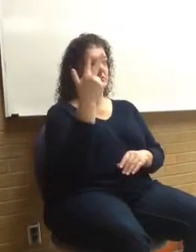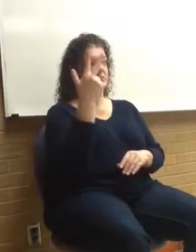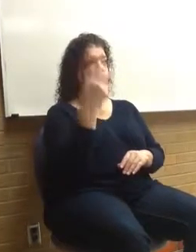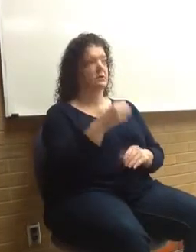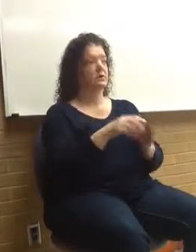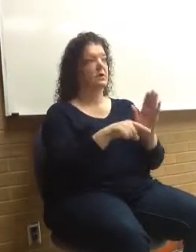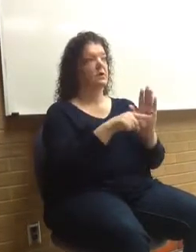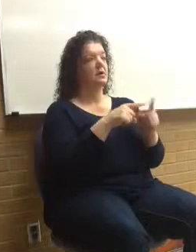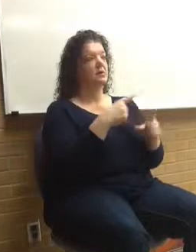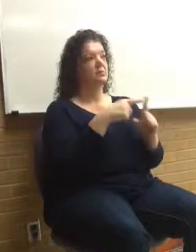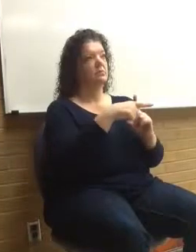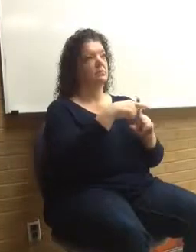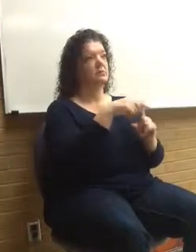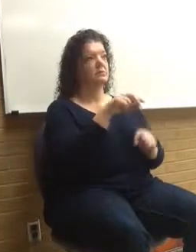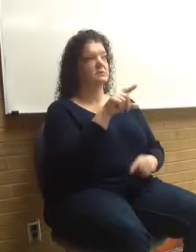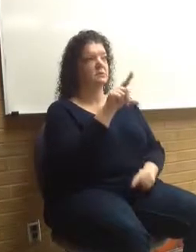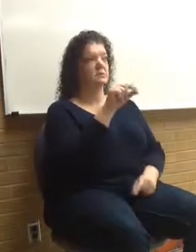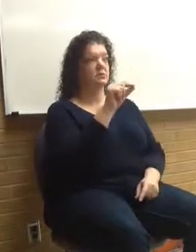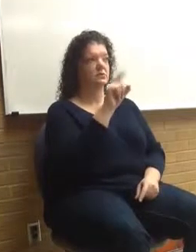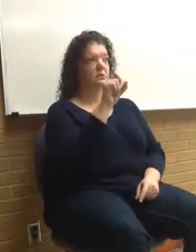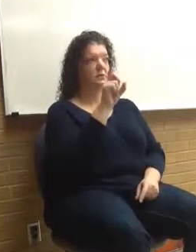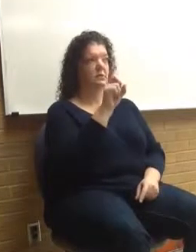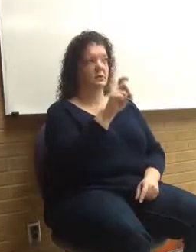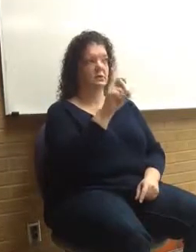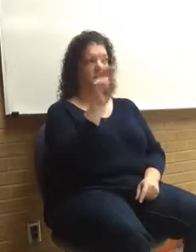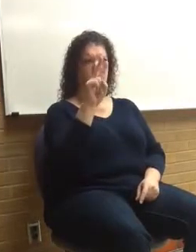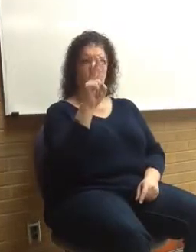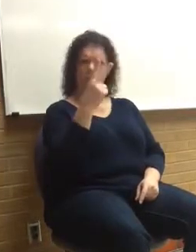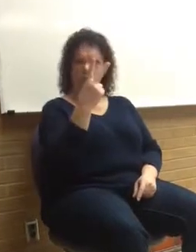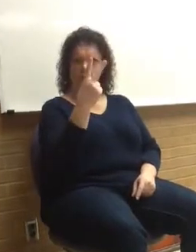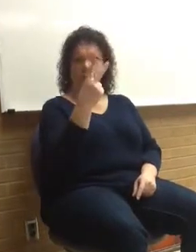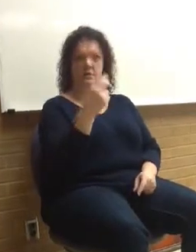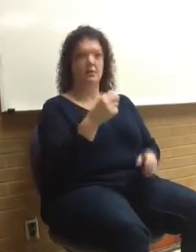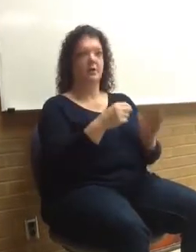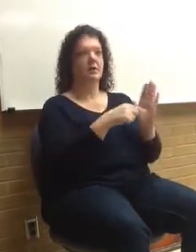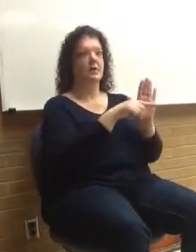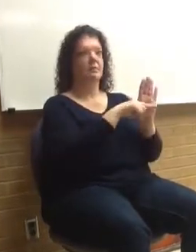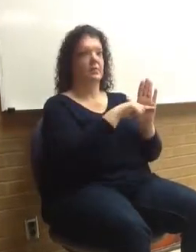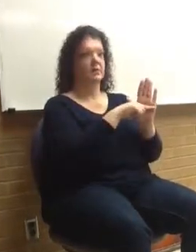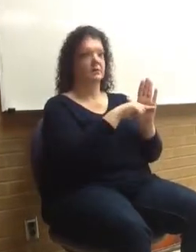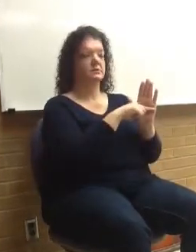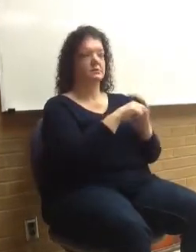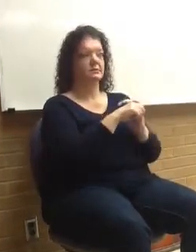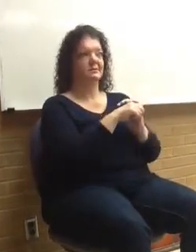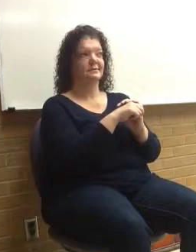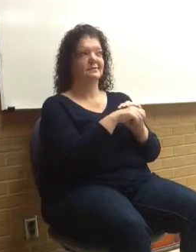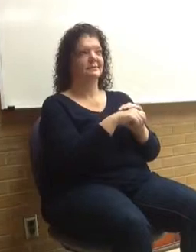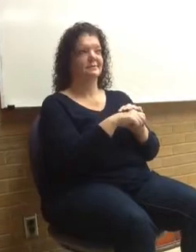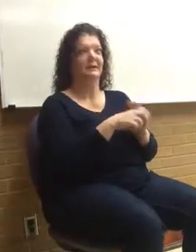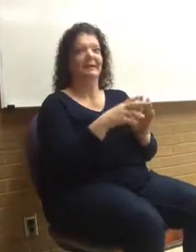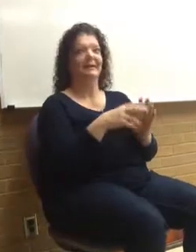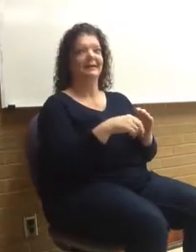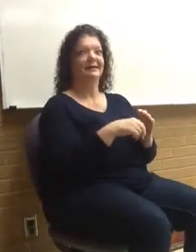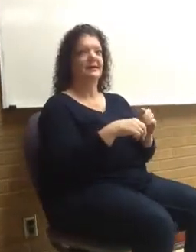squared minus 3x plus 7 divided by